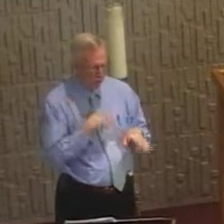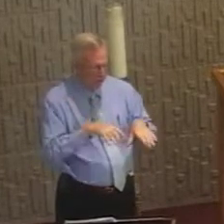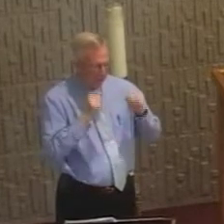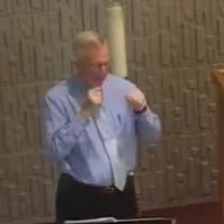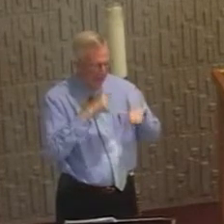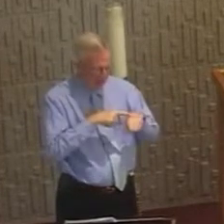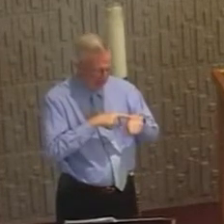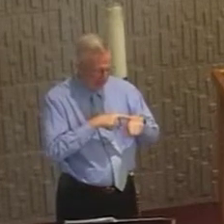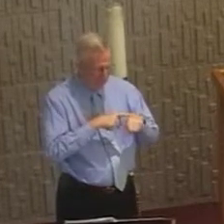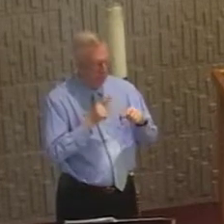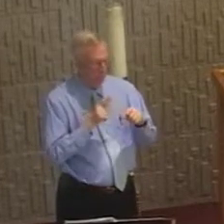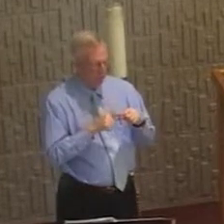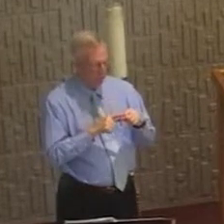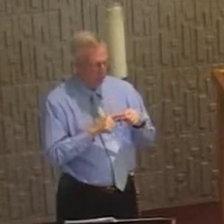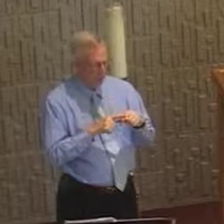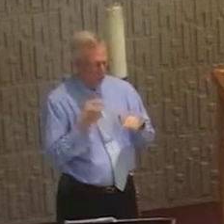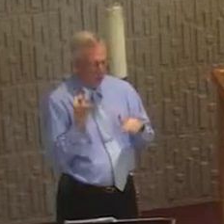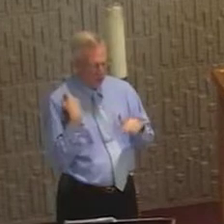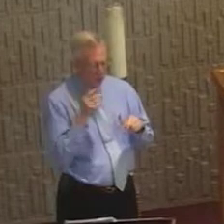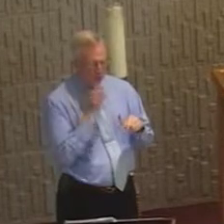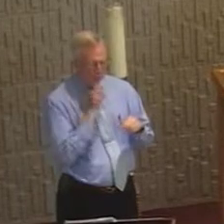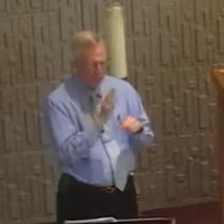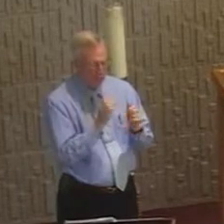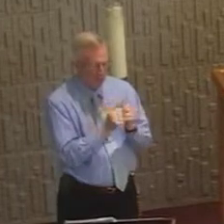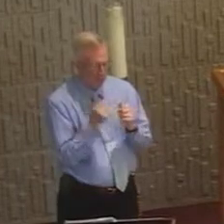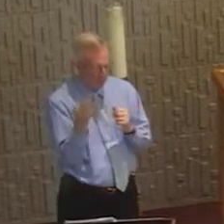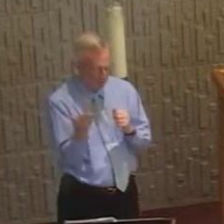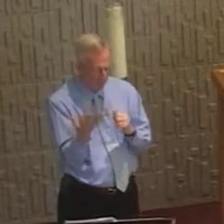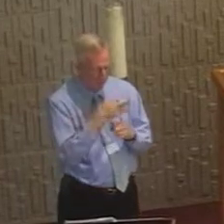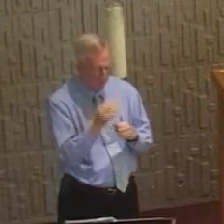with Him and give Him a heartfelt thanks?